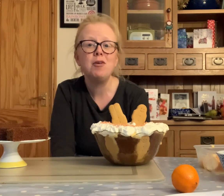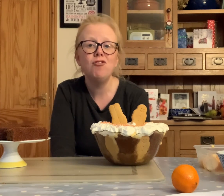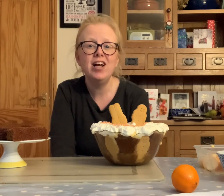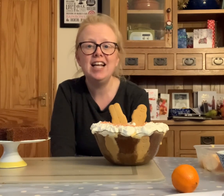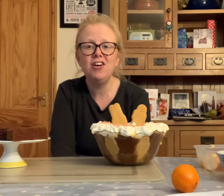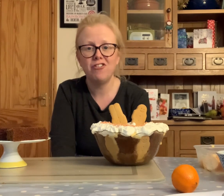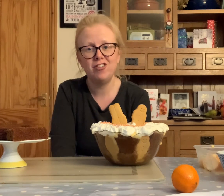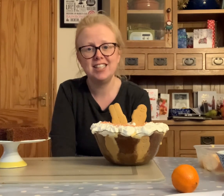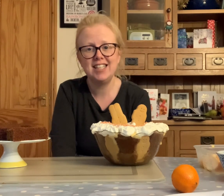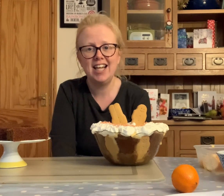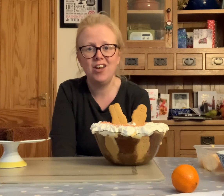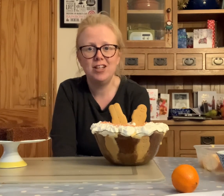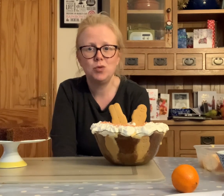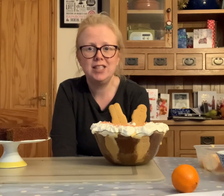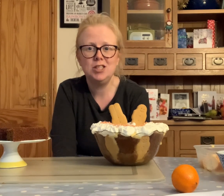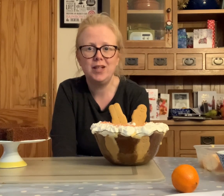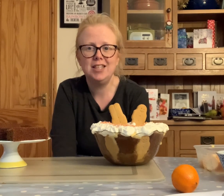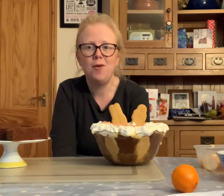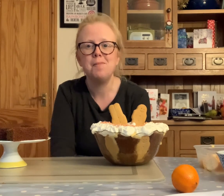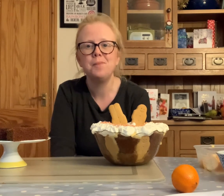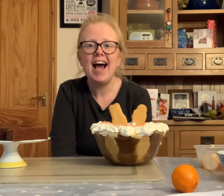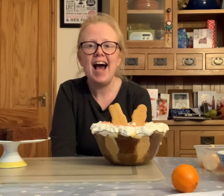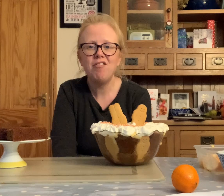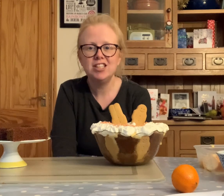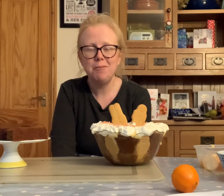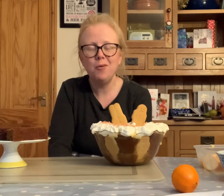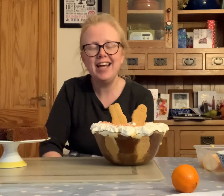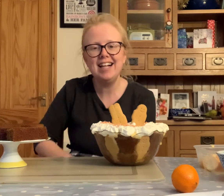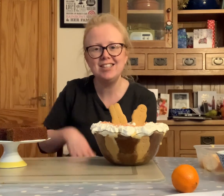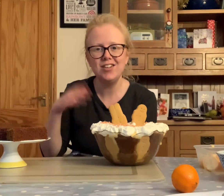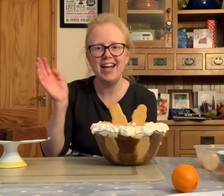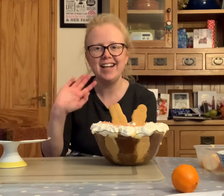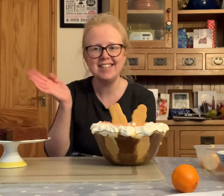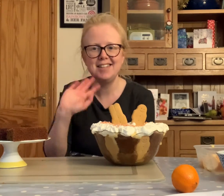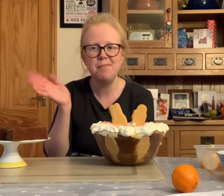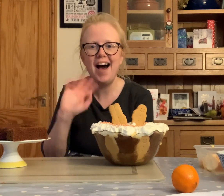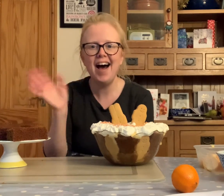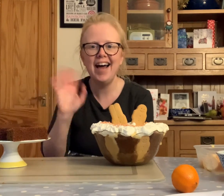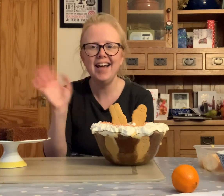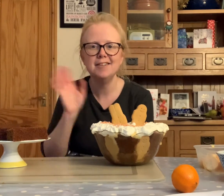really look forward to seeing you in 2021. Have a super week, little cooks. Bye.